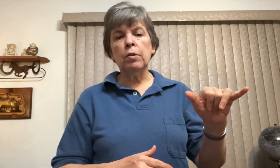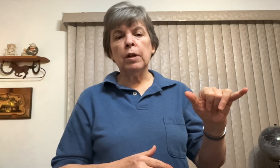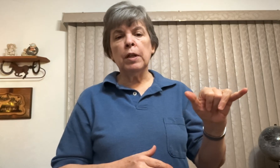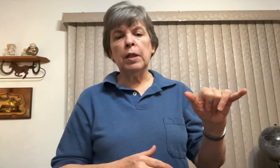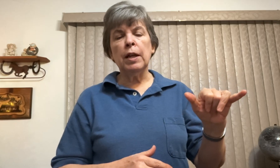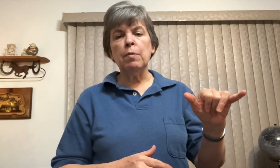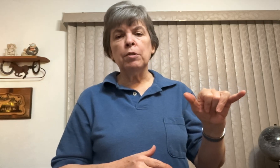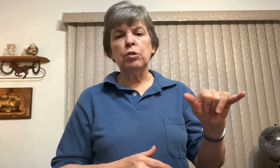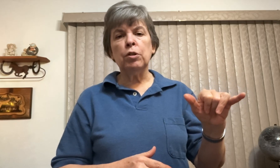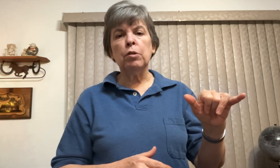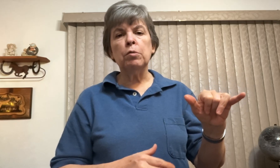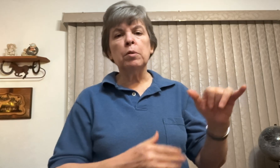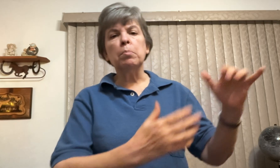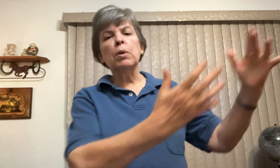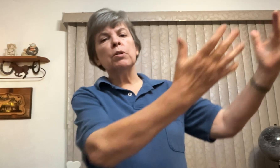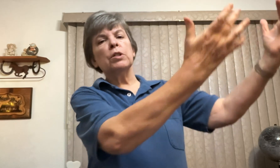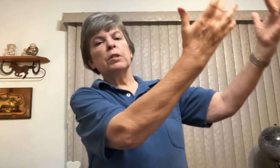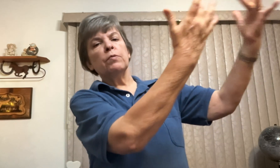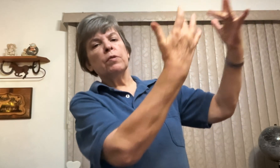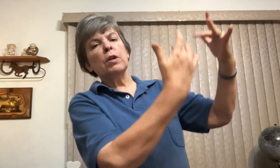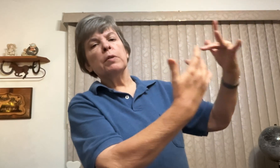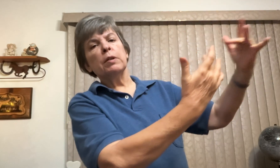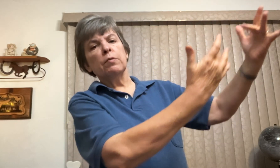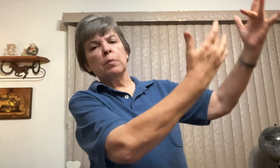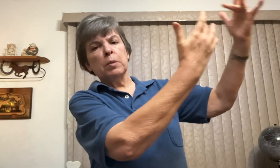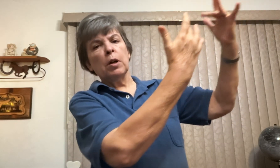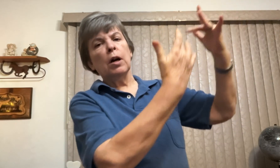and then I would show the mercy flowing from God